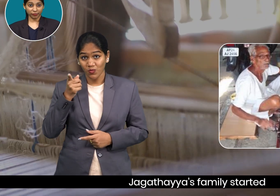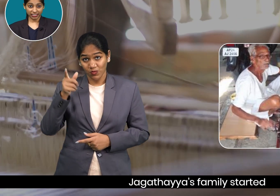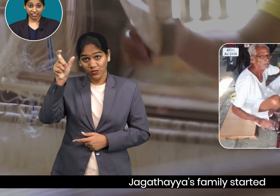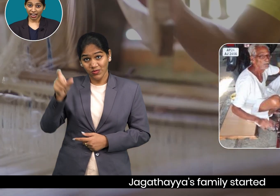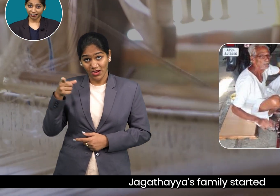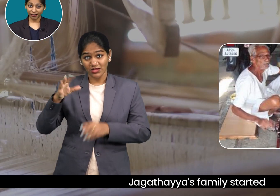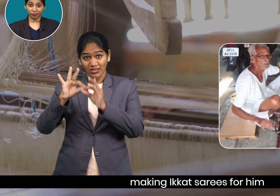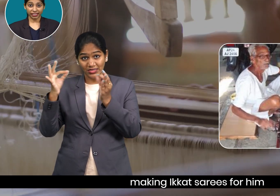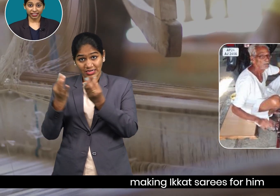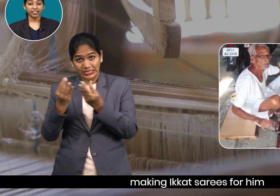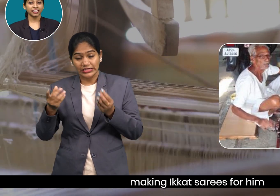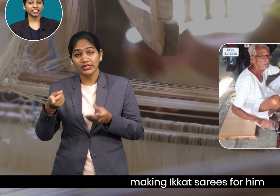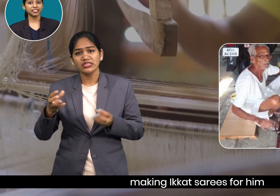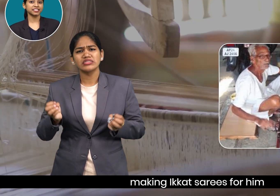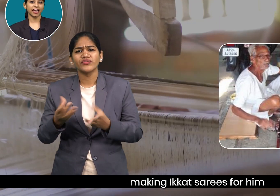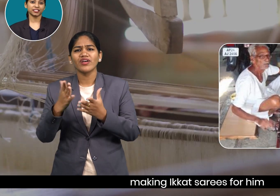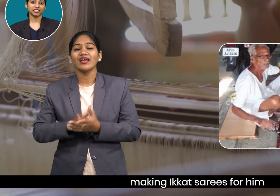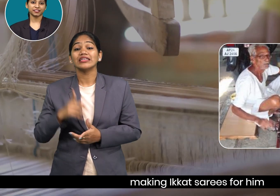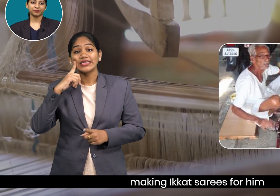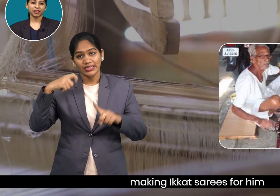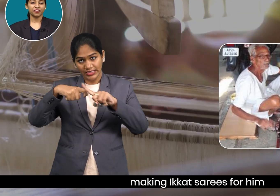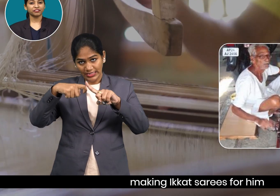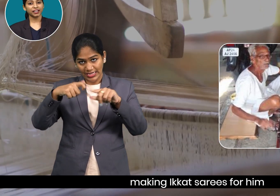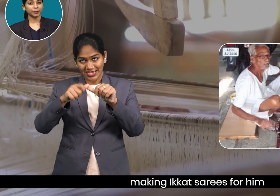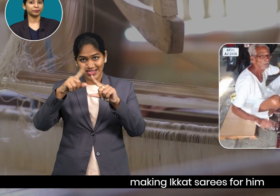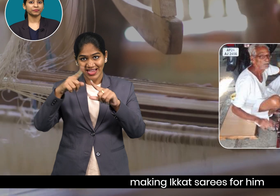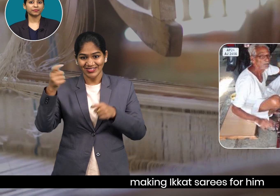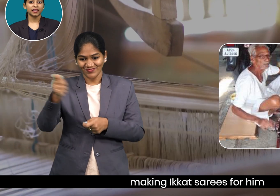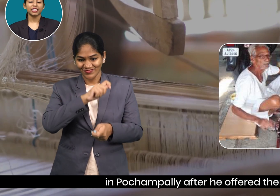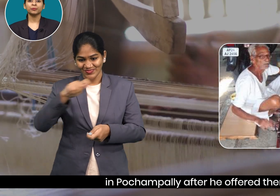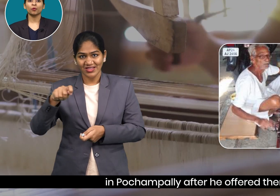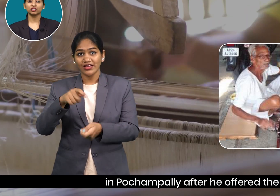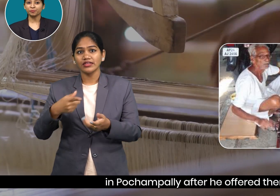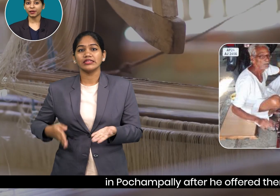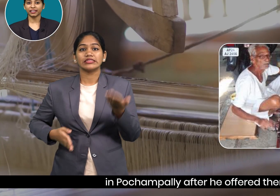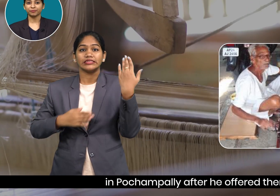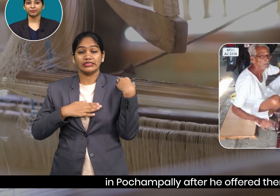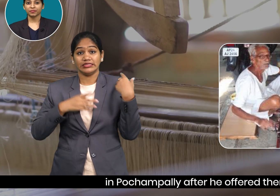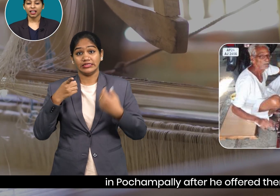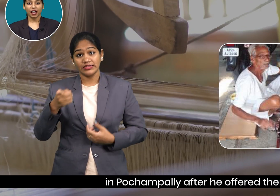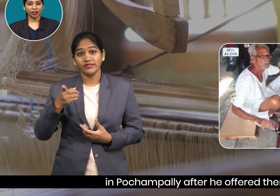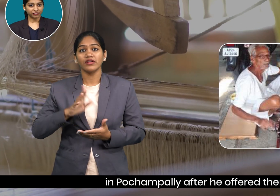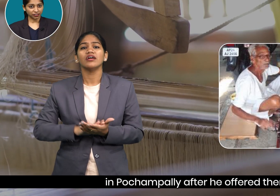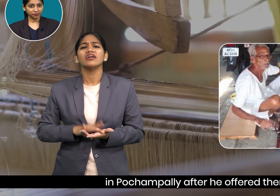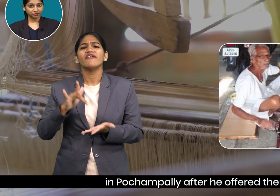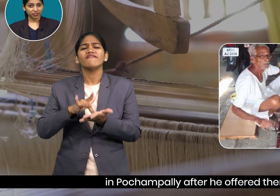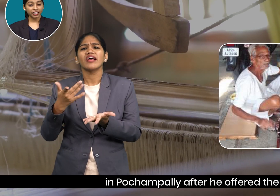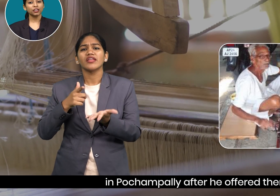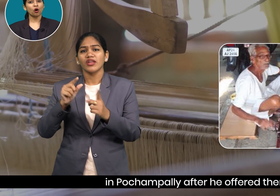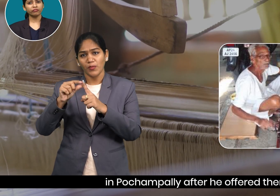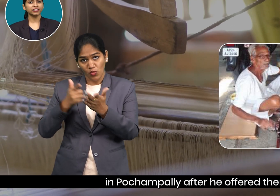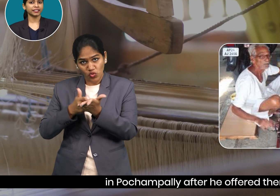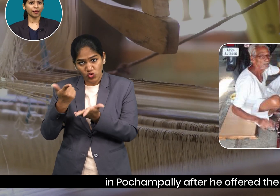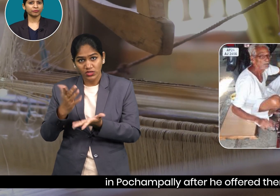Jagataya's family started making ikat saris for him in Pochampalli after